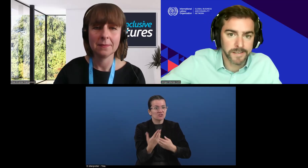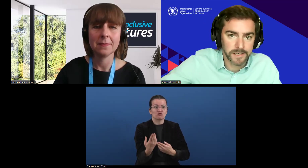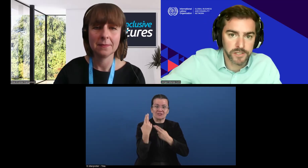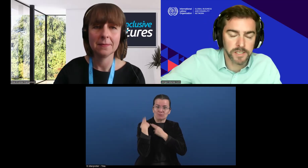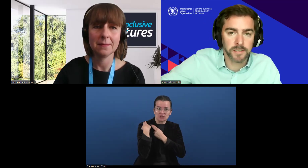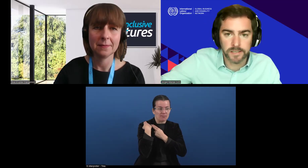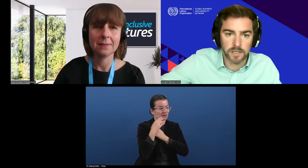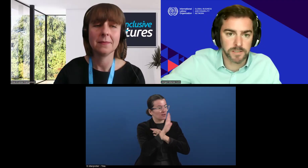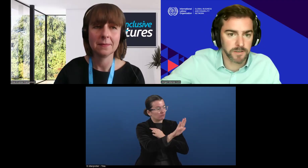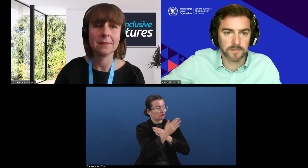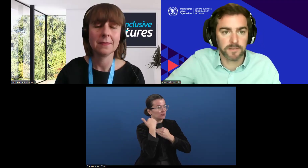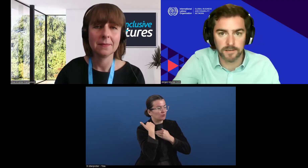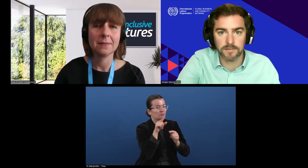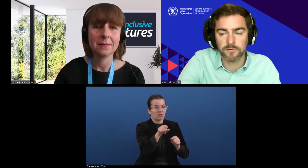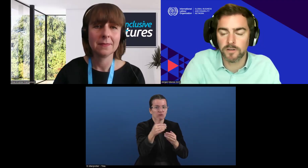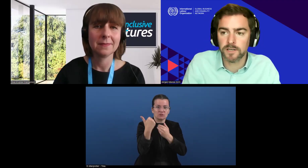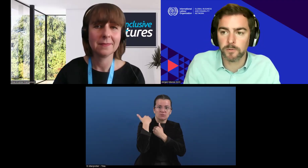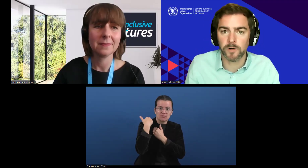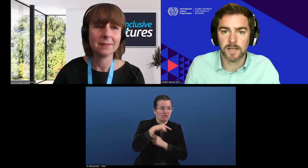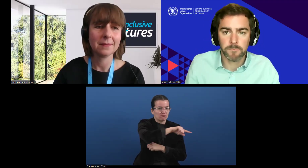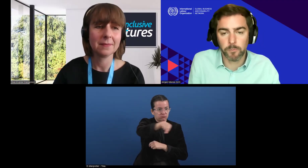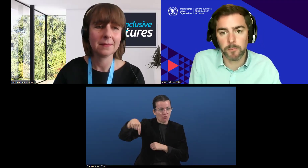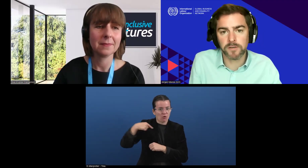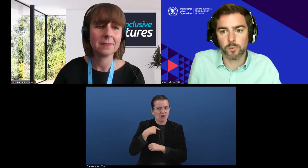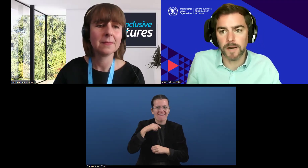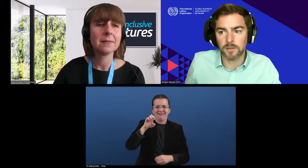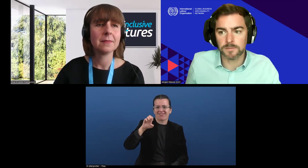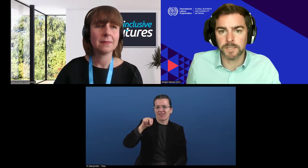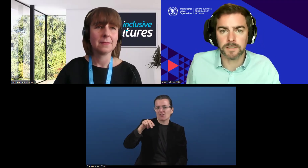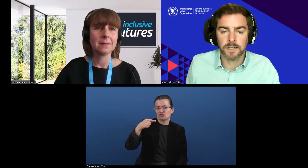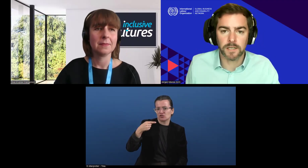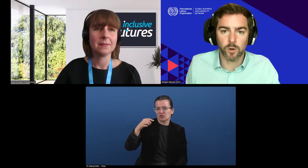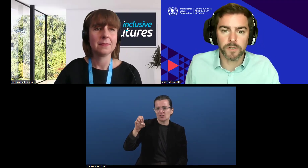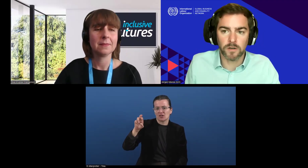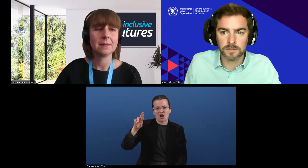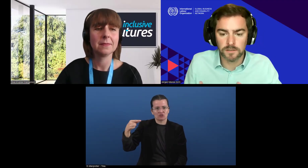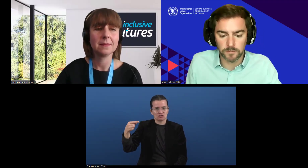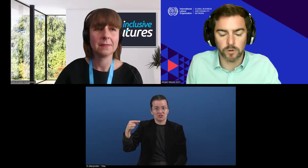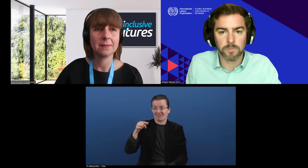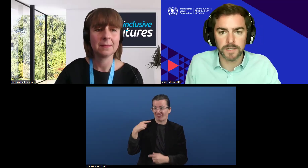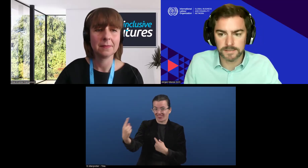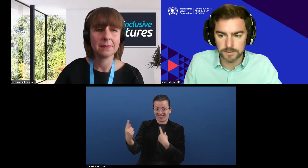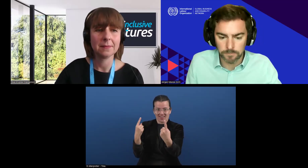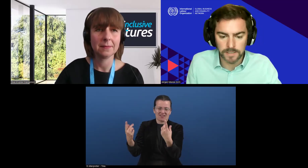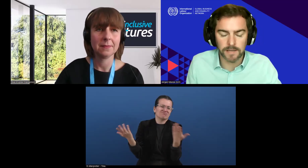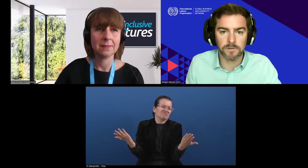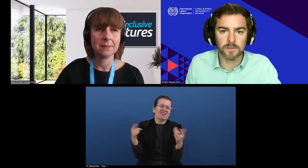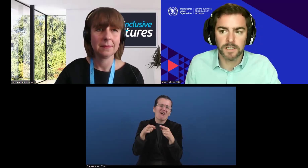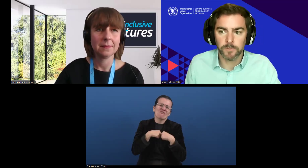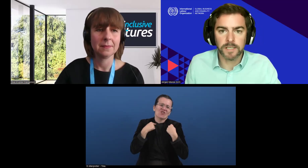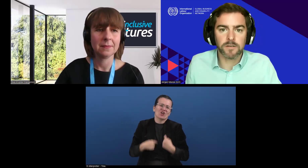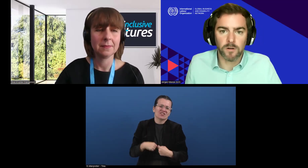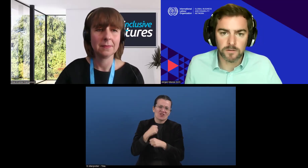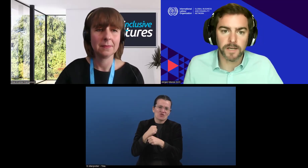on a ENG, ERG, because it's, as you said, voluntary work. But when we zoom out a bit and go beyond the workplace company